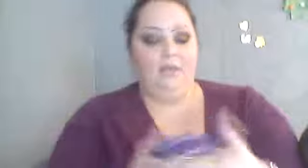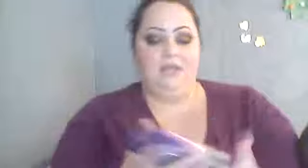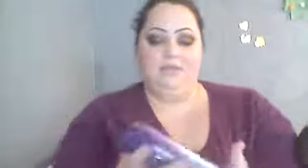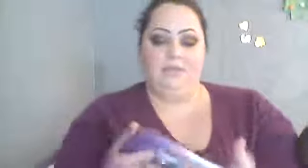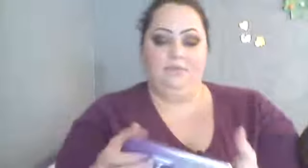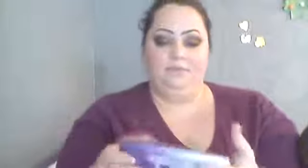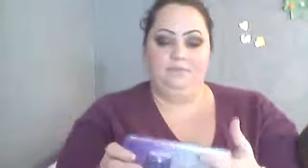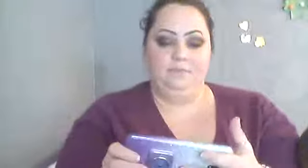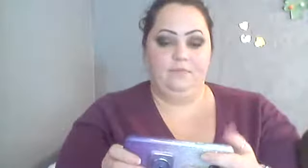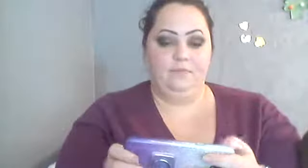Anyways,